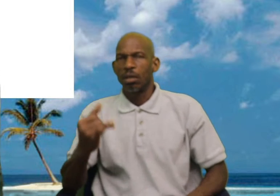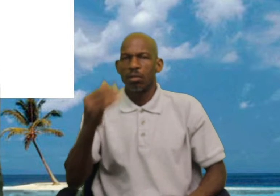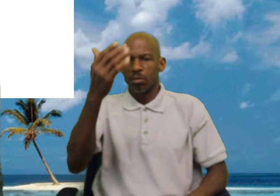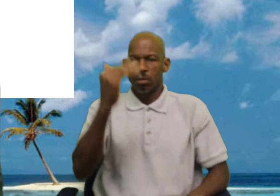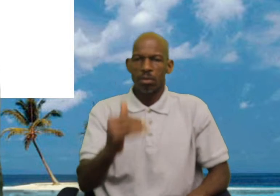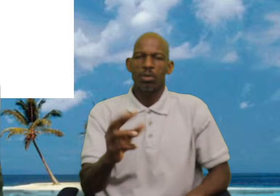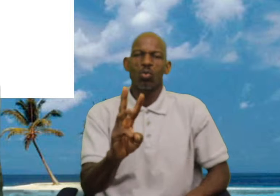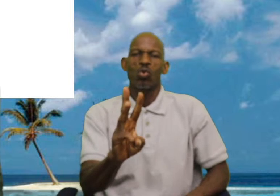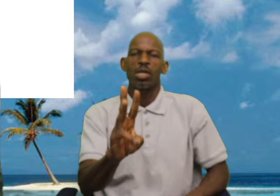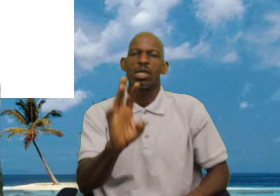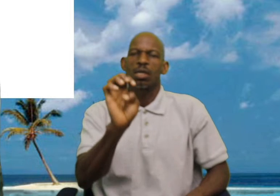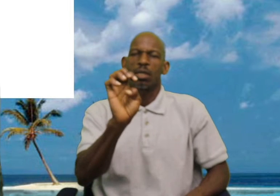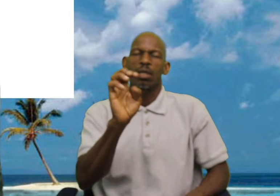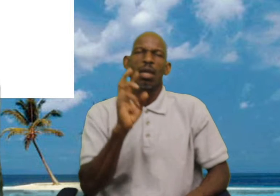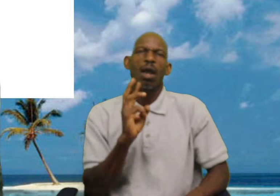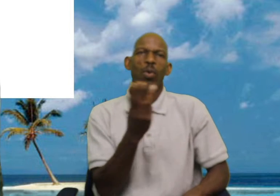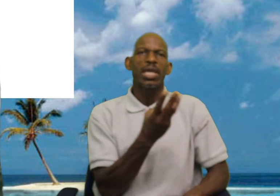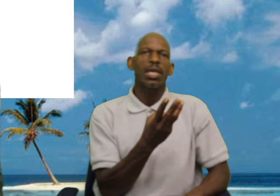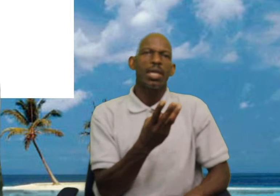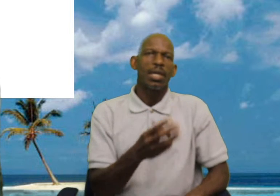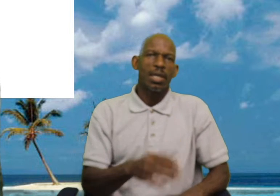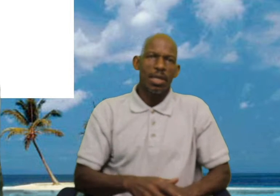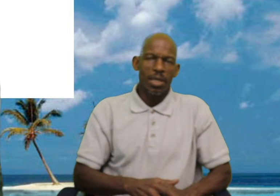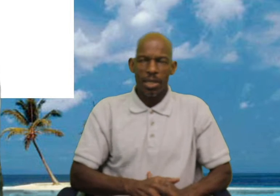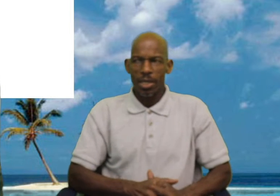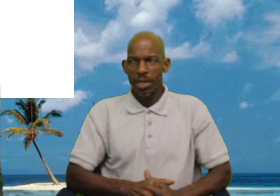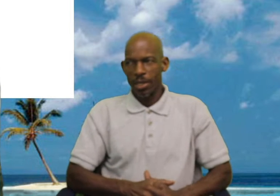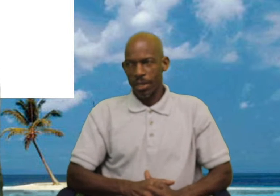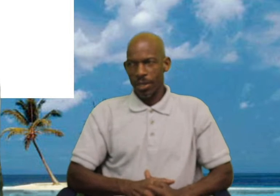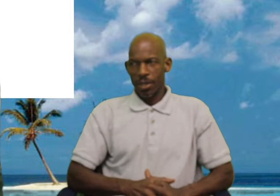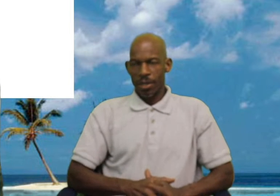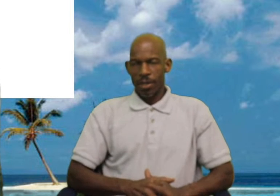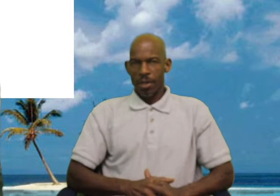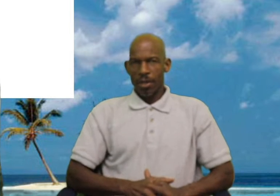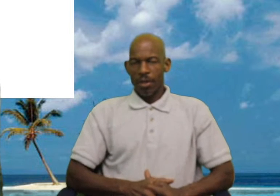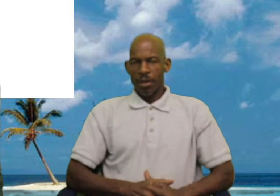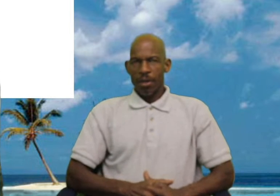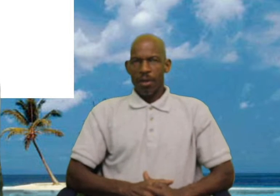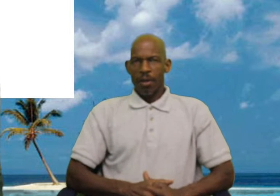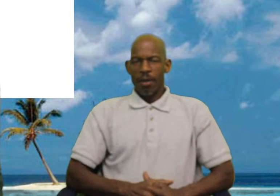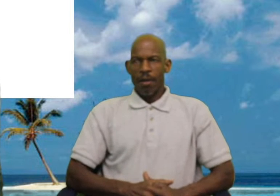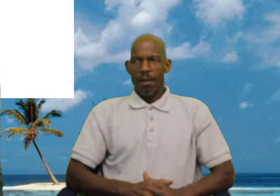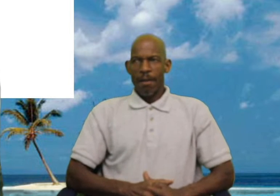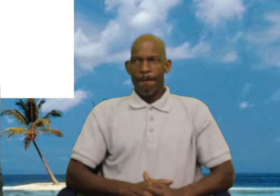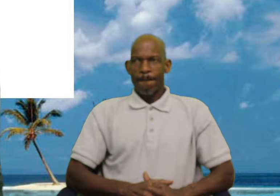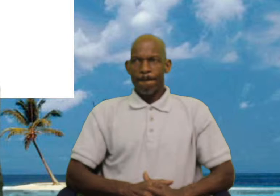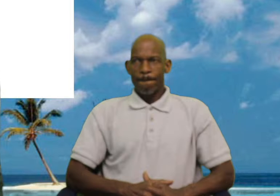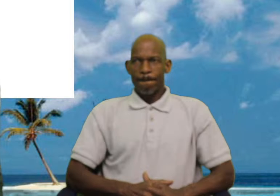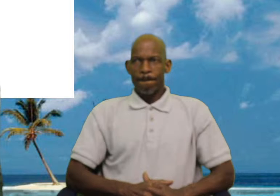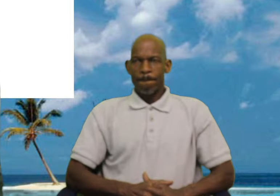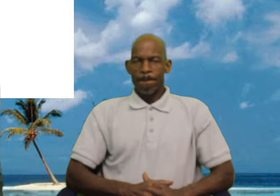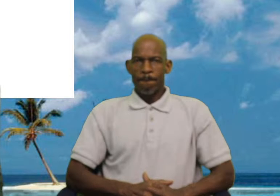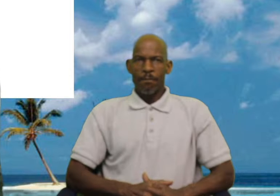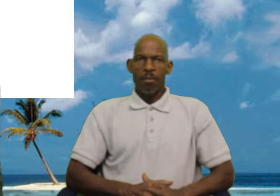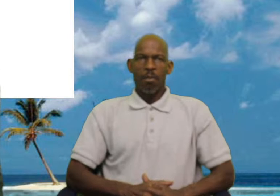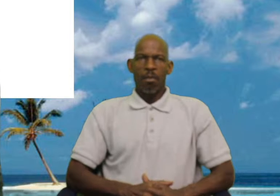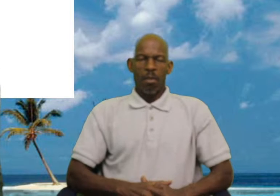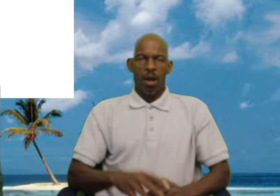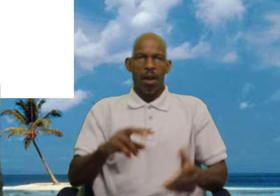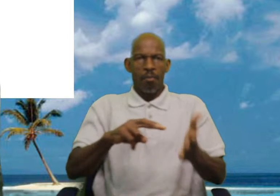we now. For we now, and we just did we say we is yourself and somebody